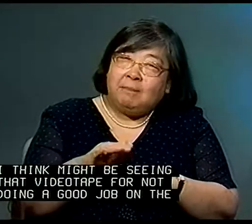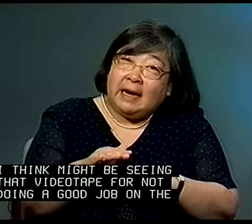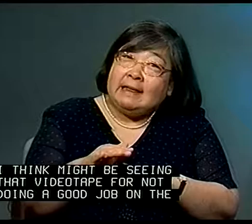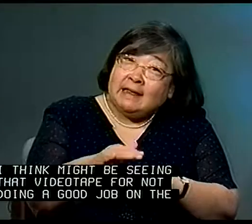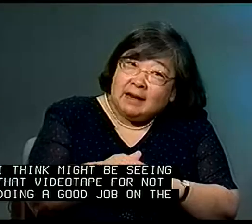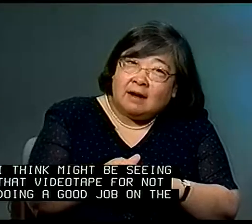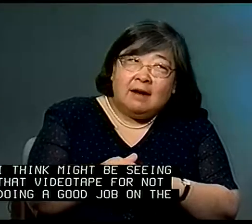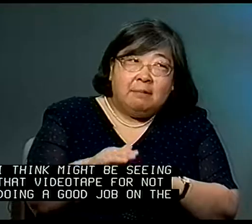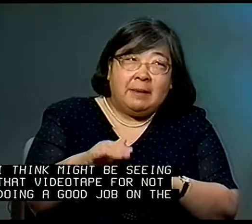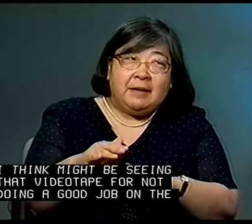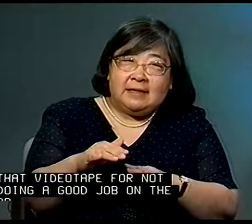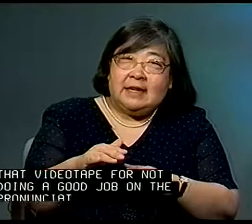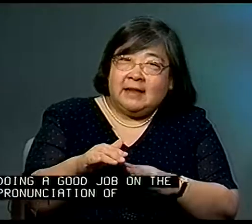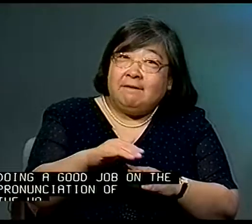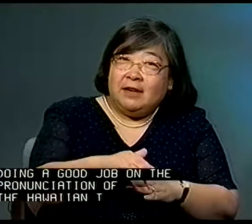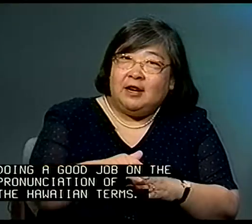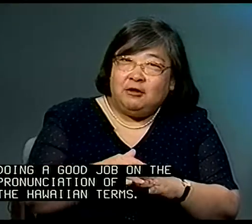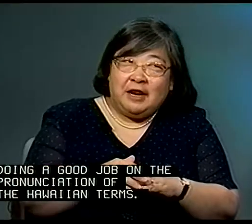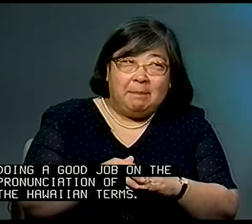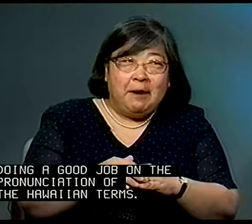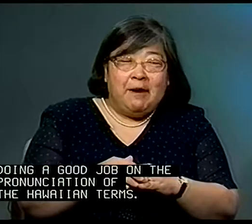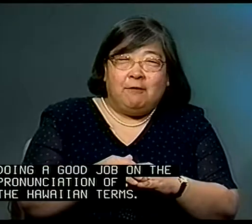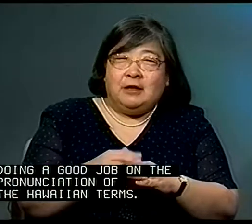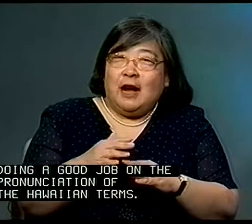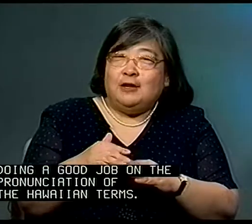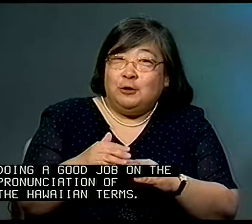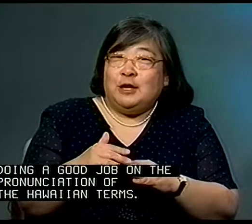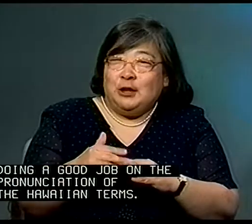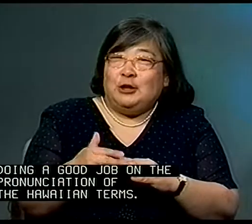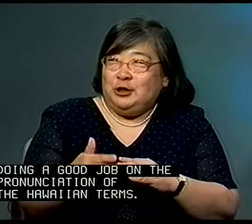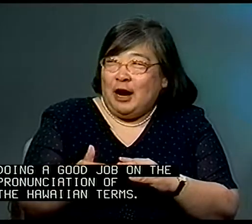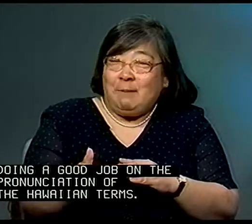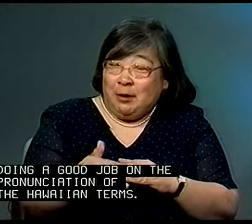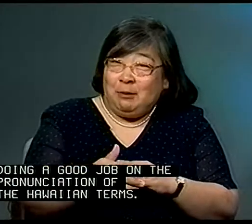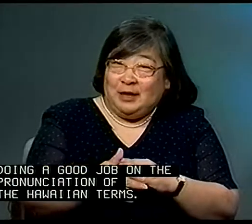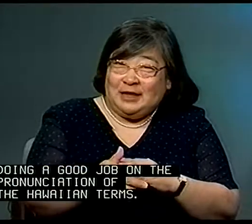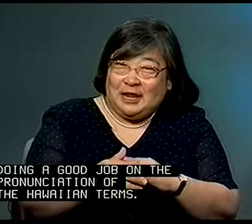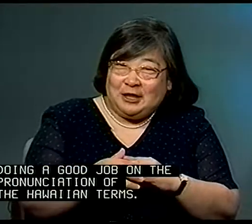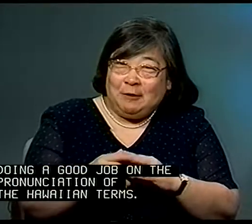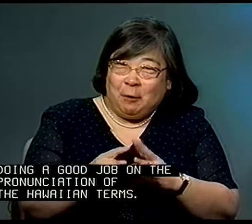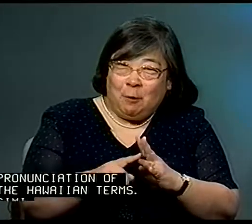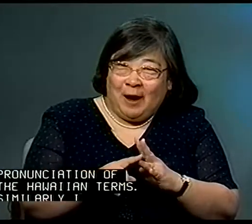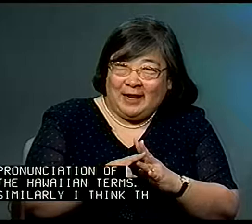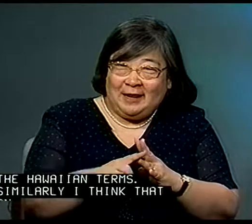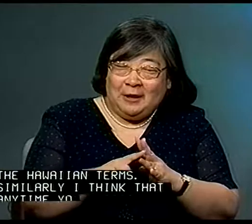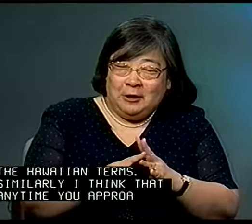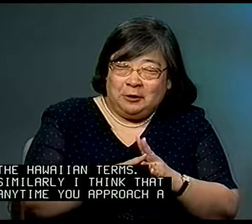might think might be seeing that videotape for not doing a good job on the pronunciation of the Hawaiian